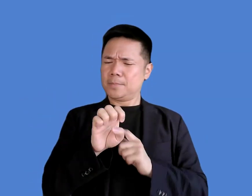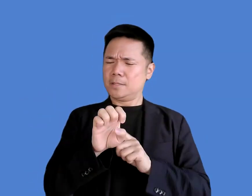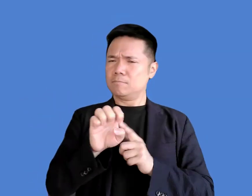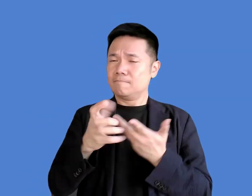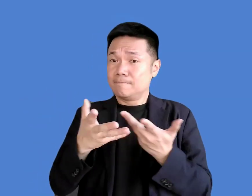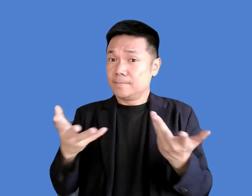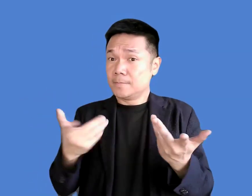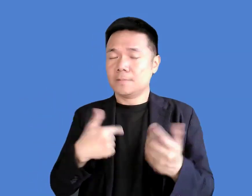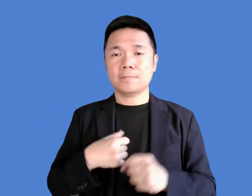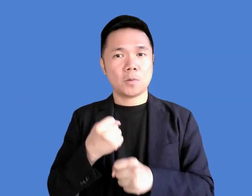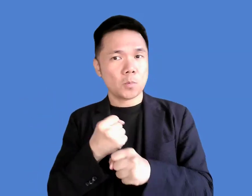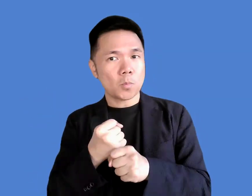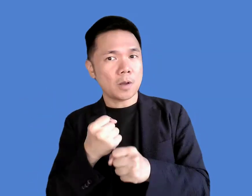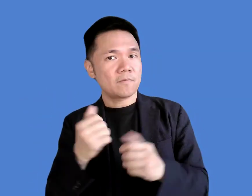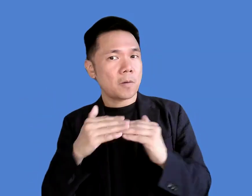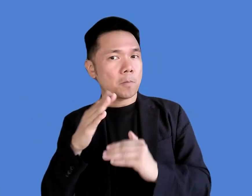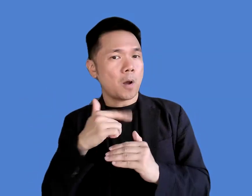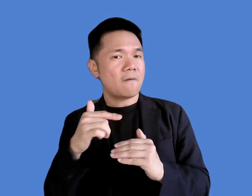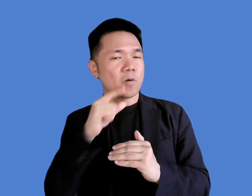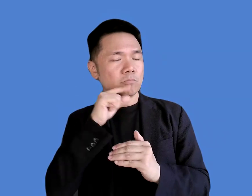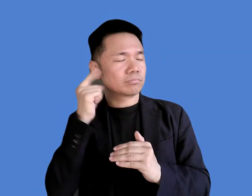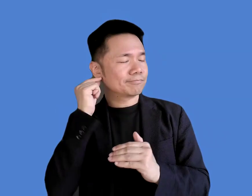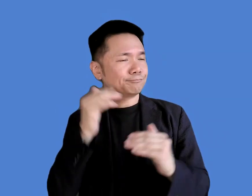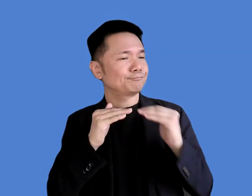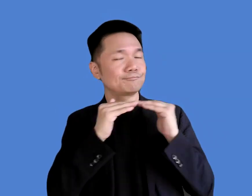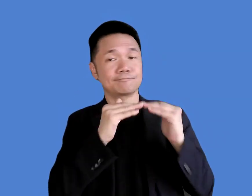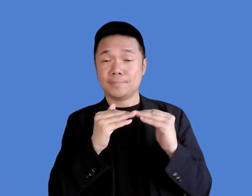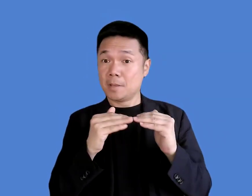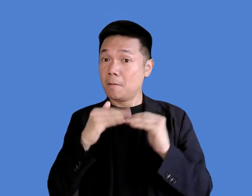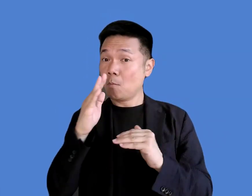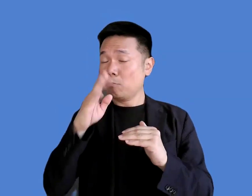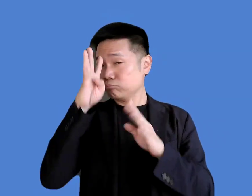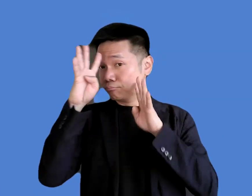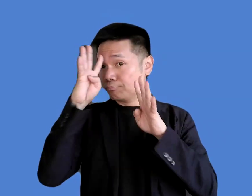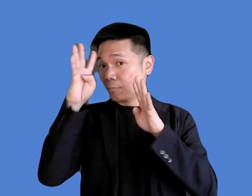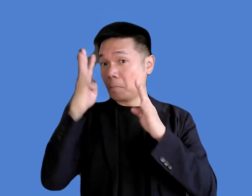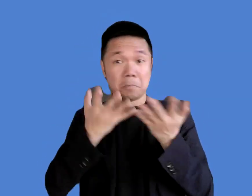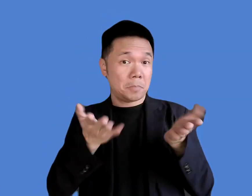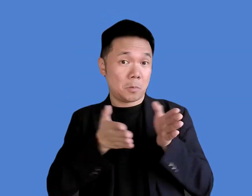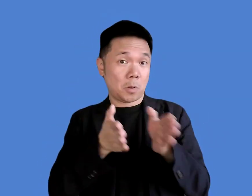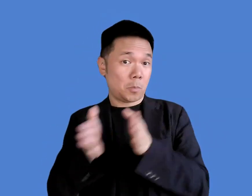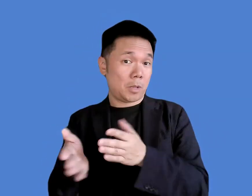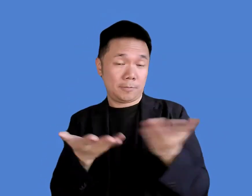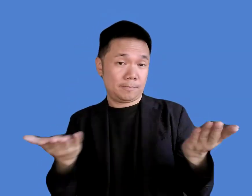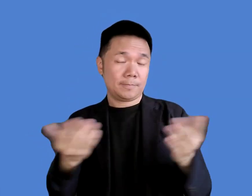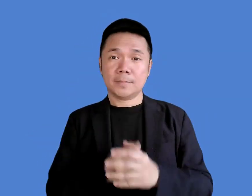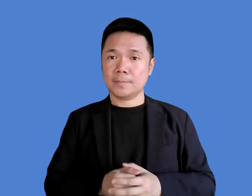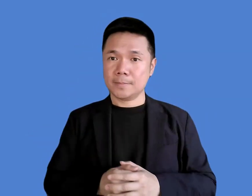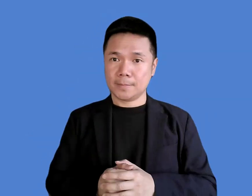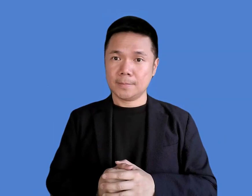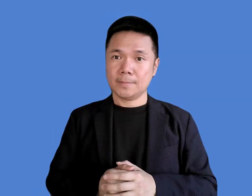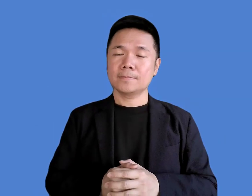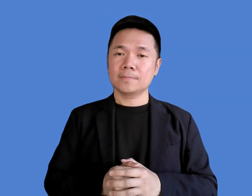are actually addressing gender equality by adapting innovative methods? Can you talk a little bit on that?